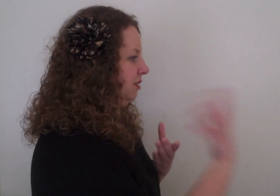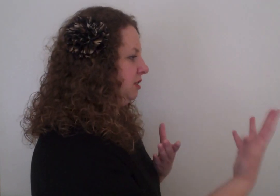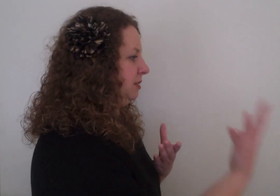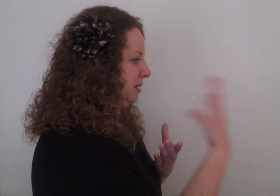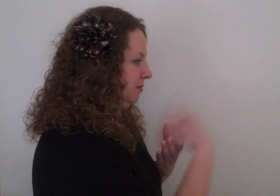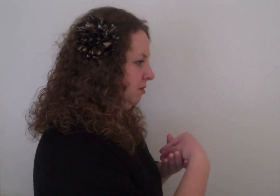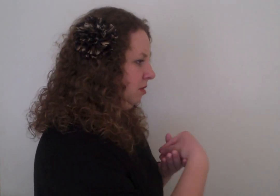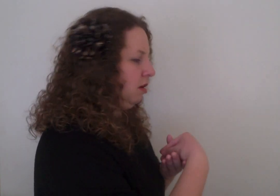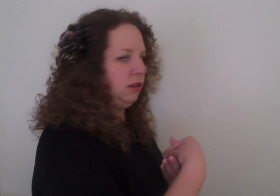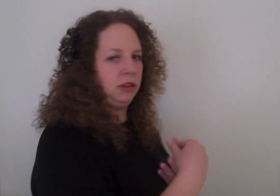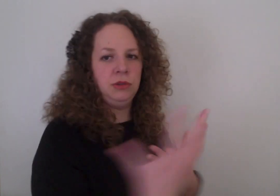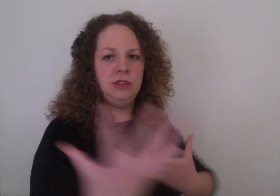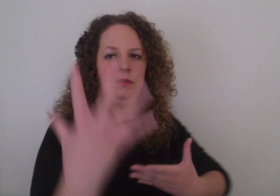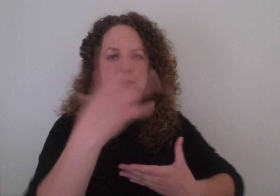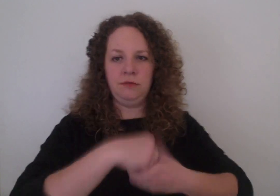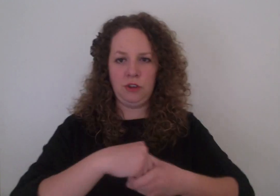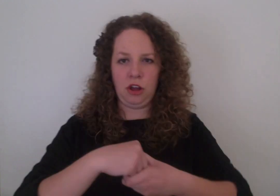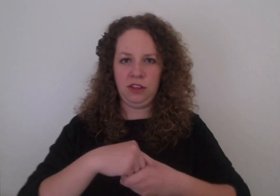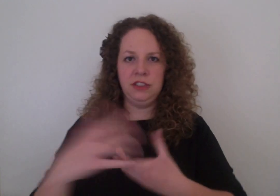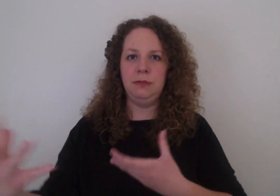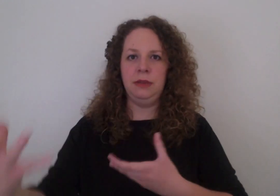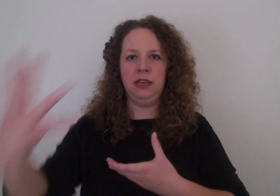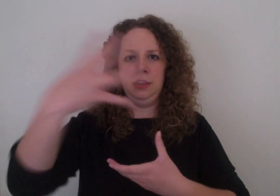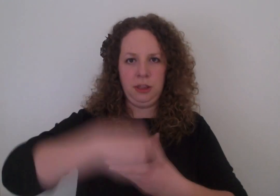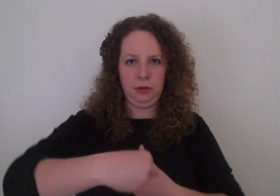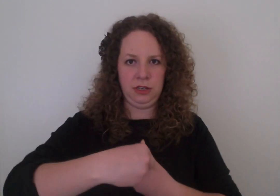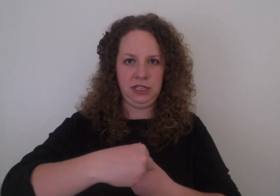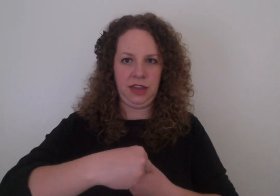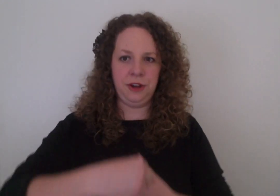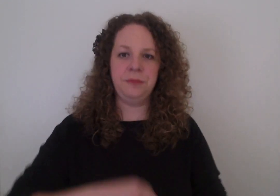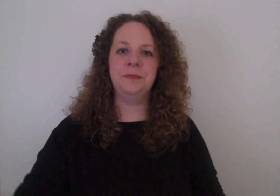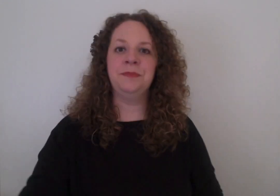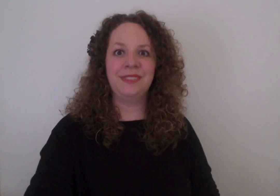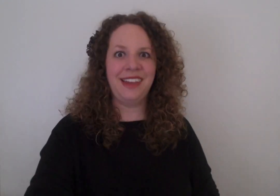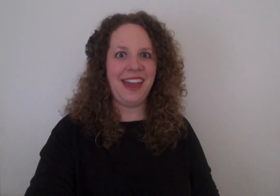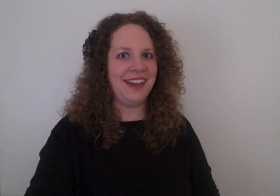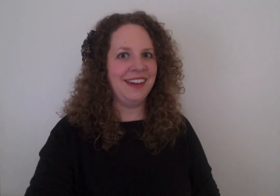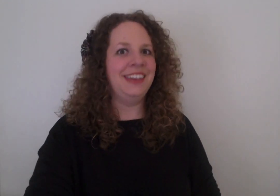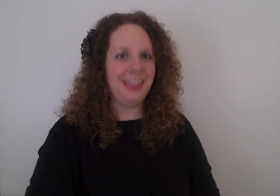to be all-inclusive, for all of it to be included together. Okay,